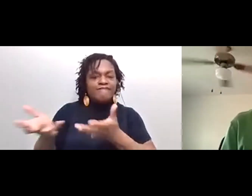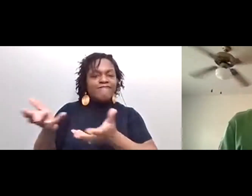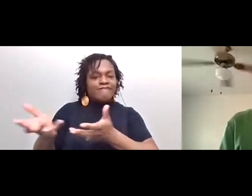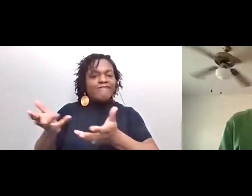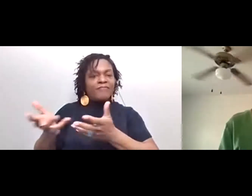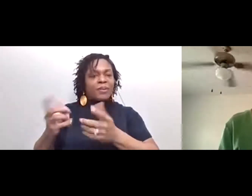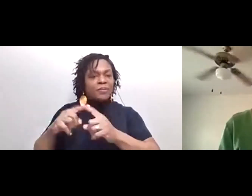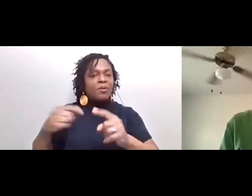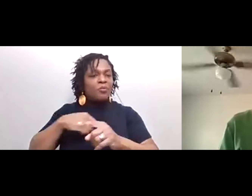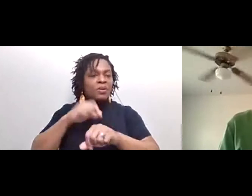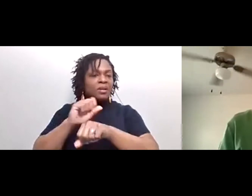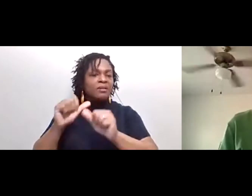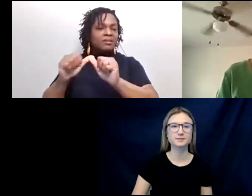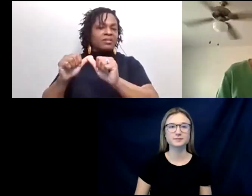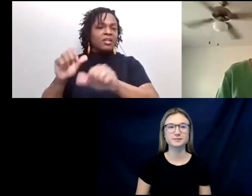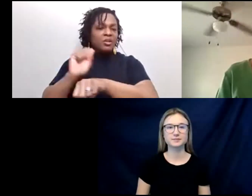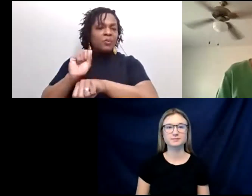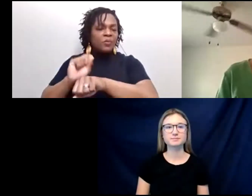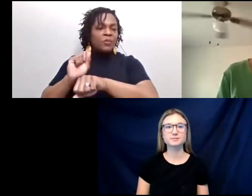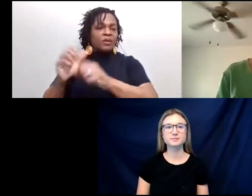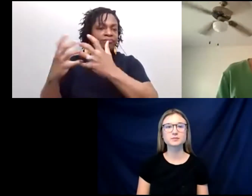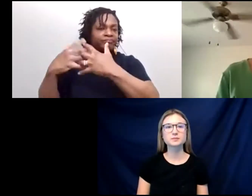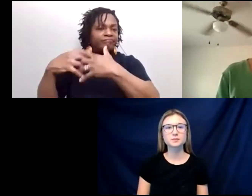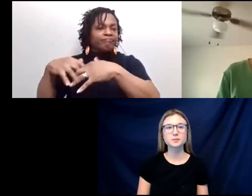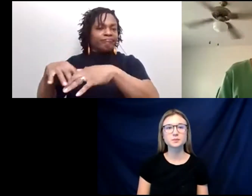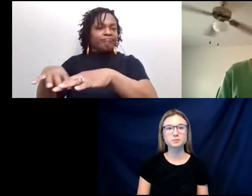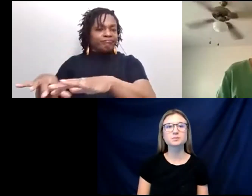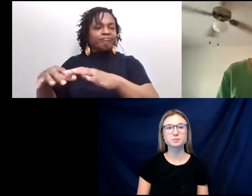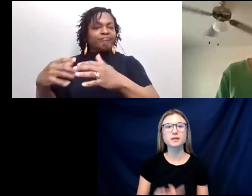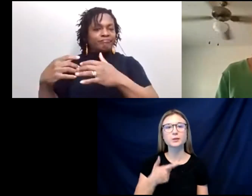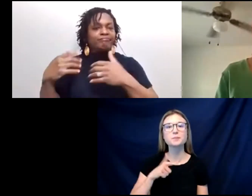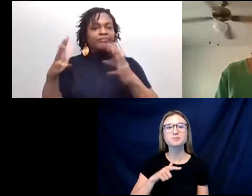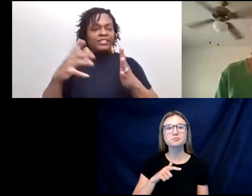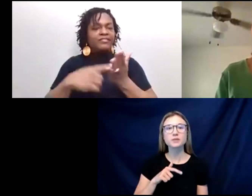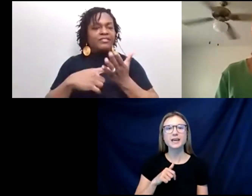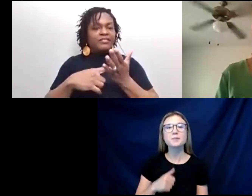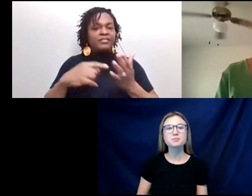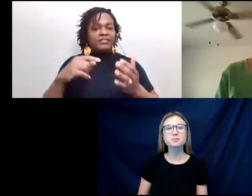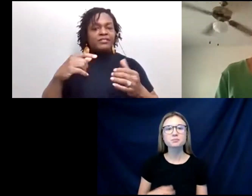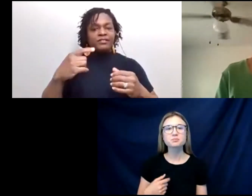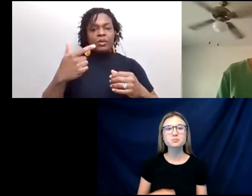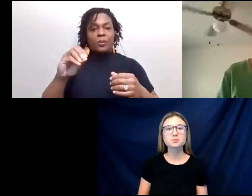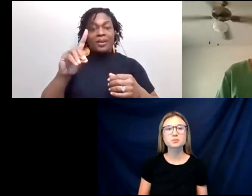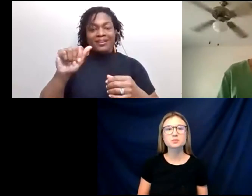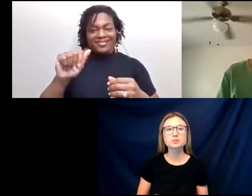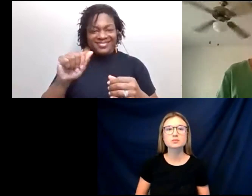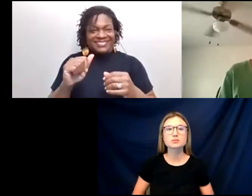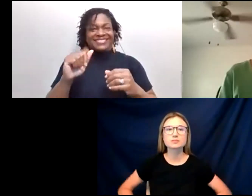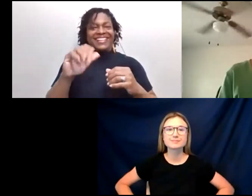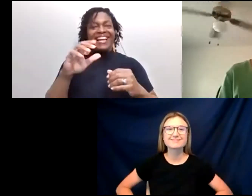that. We discussed the GODA Conference, and we have public comment, and that what we